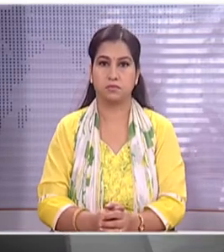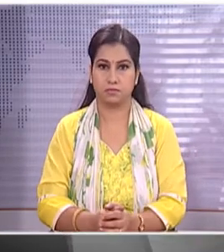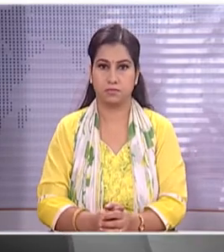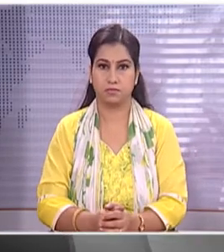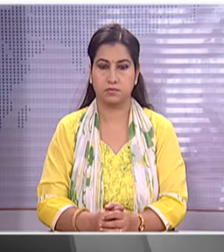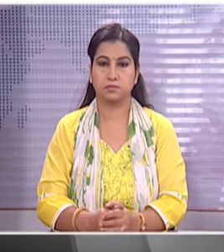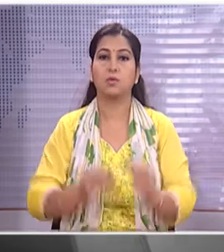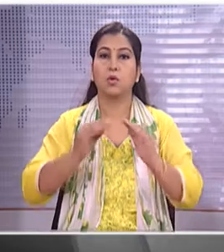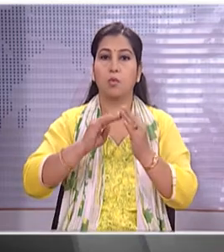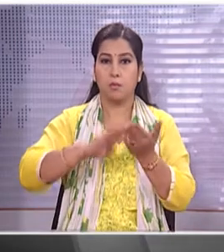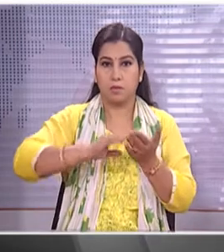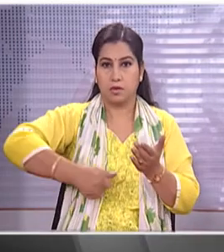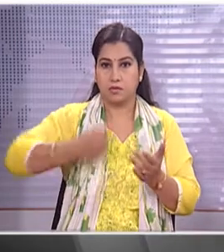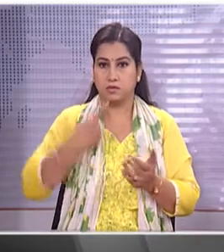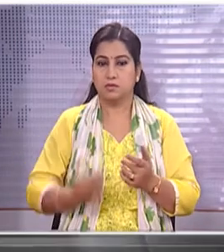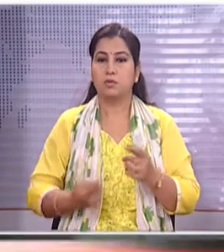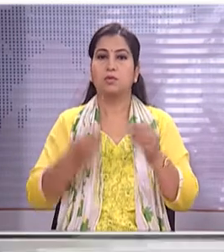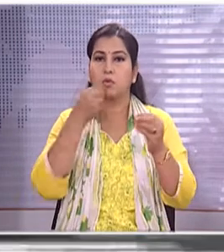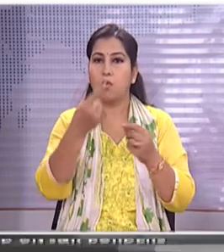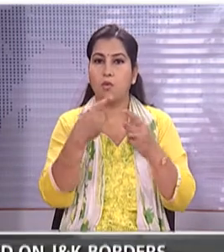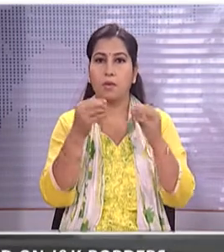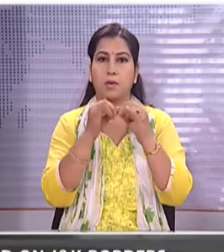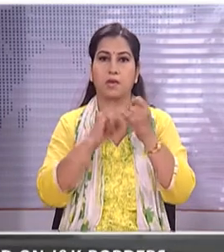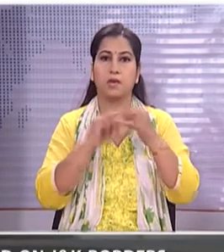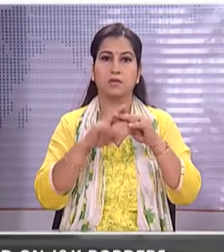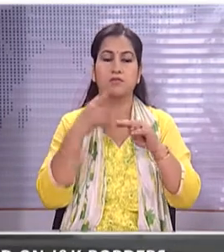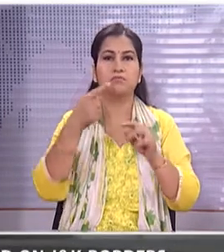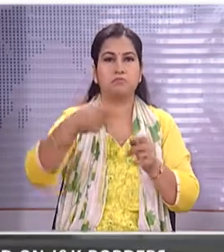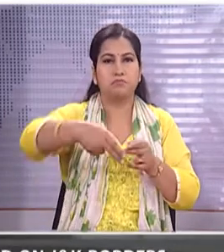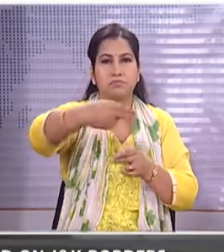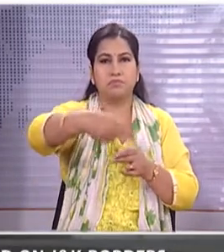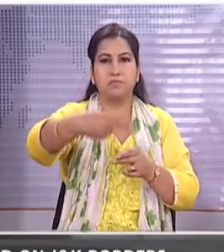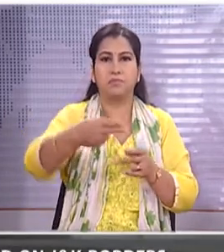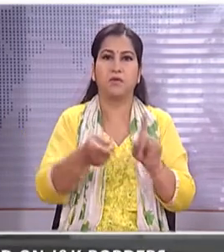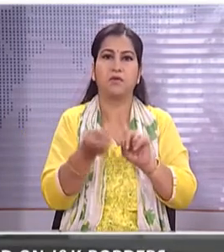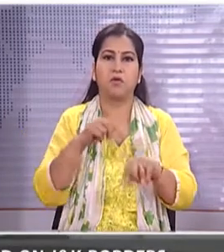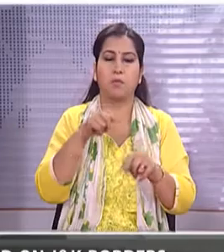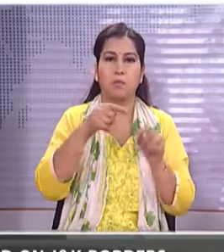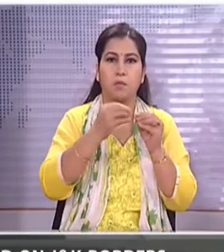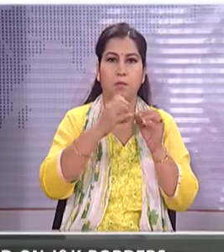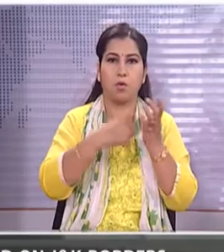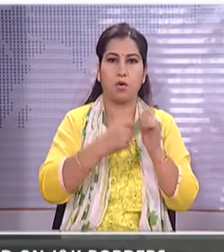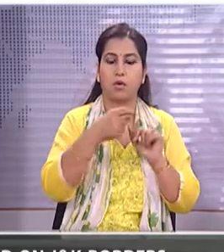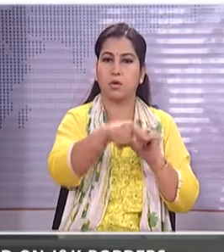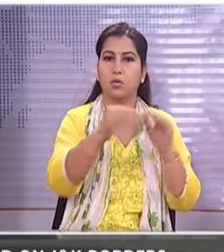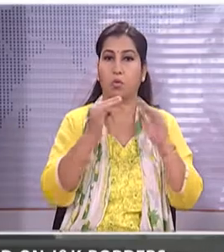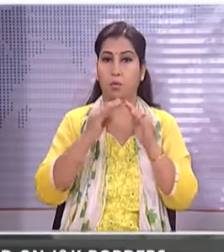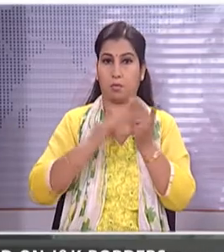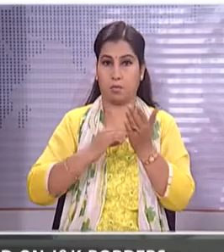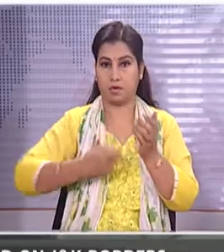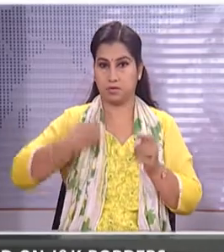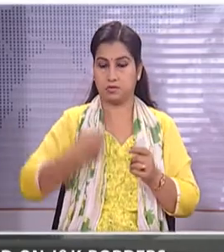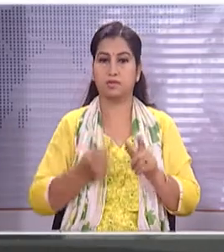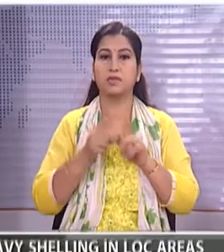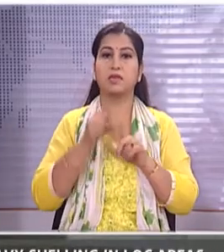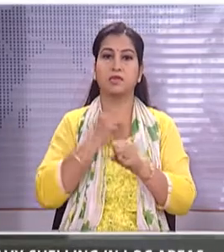Home Minister Rajnath Singh spoke to BSF DG on heavy shelling in the LOC area from across the border. The Home Minister has directed